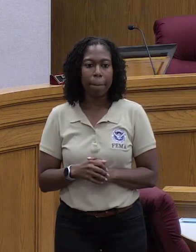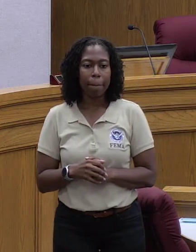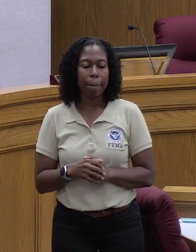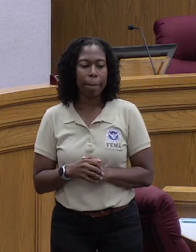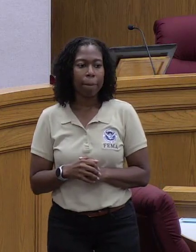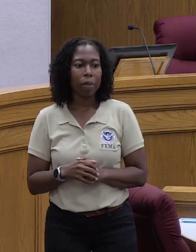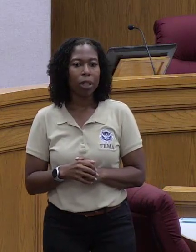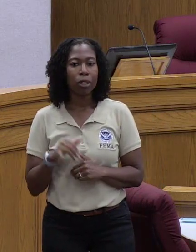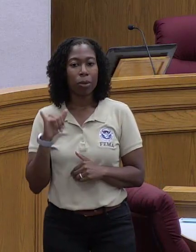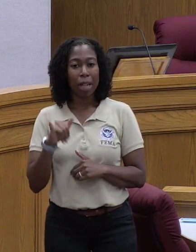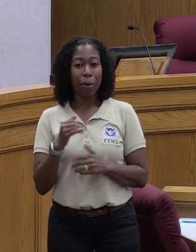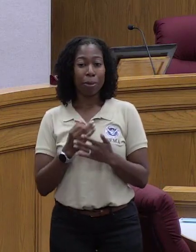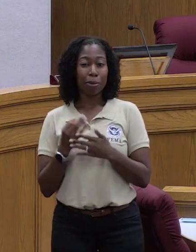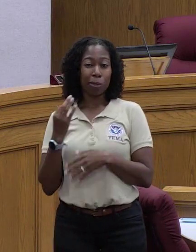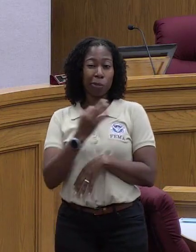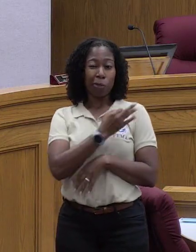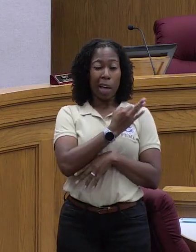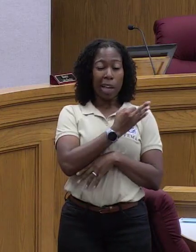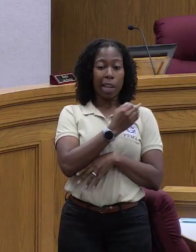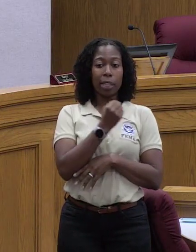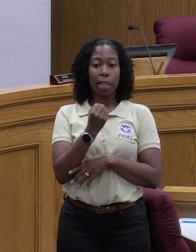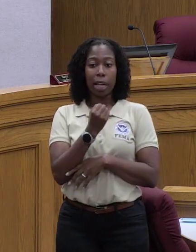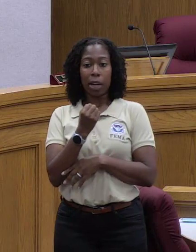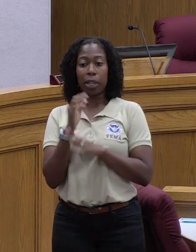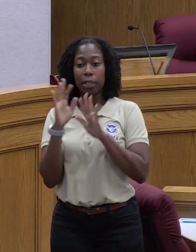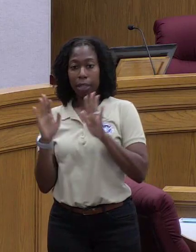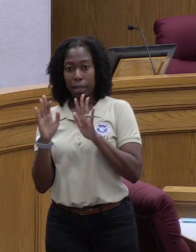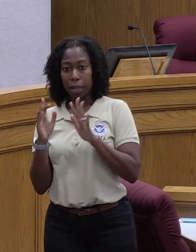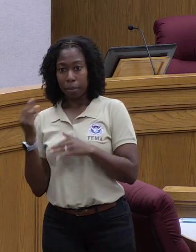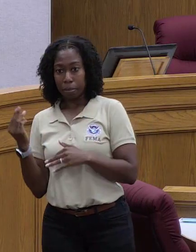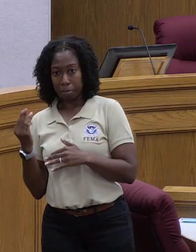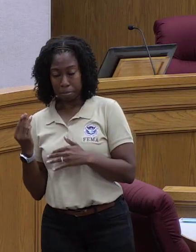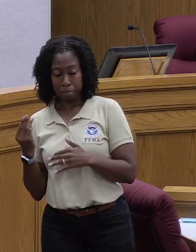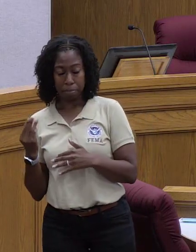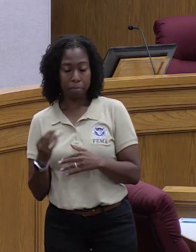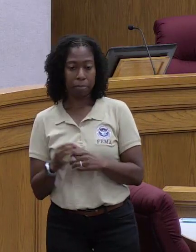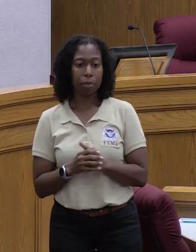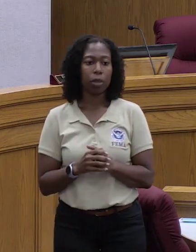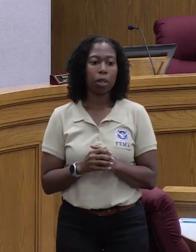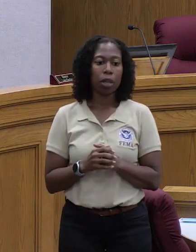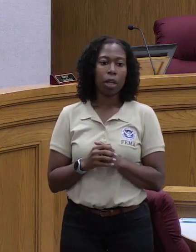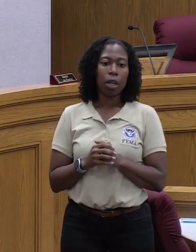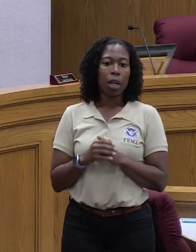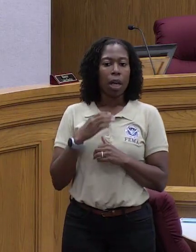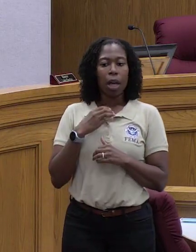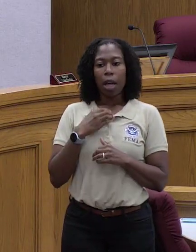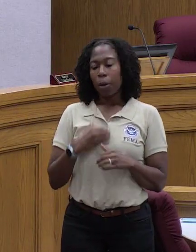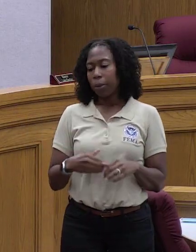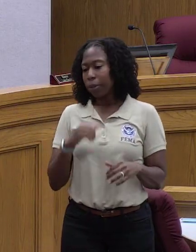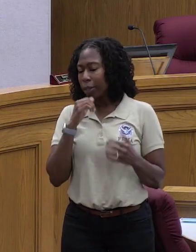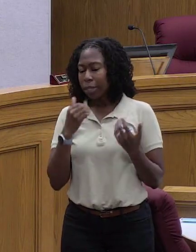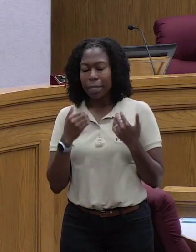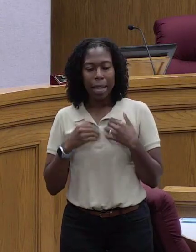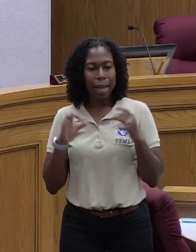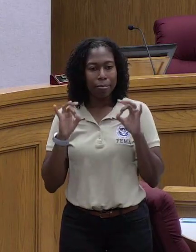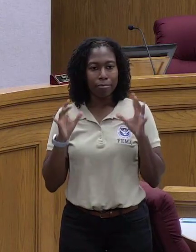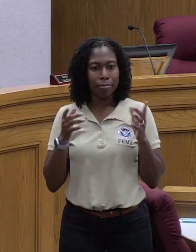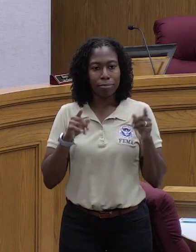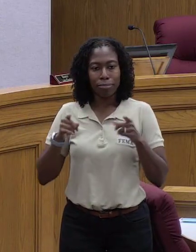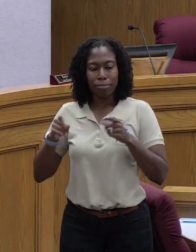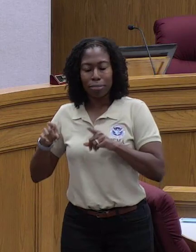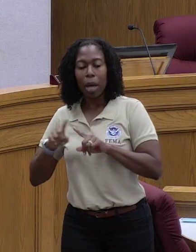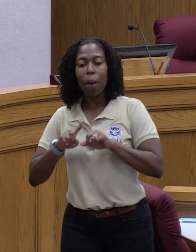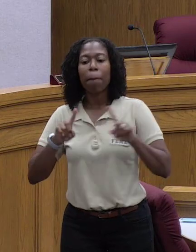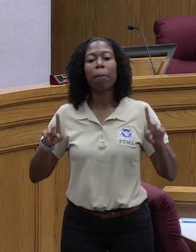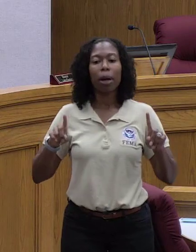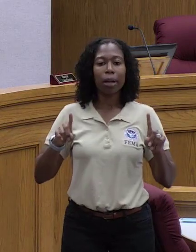from Friday to today. So any of those are a problem. I wish we didn't have any criminal activity, but at least